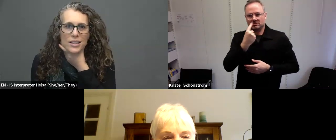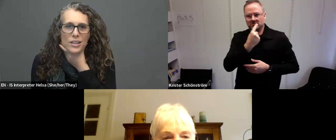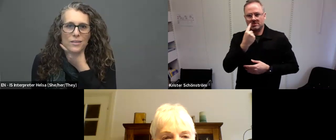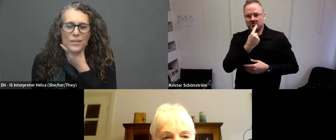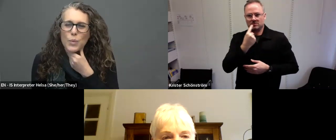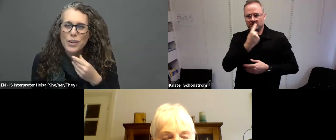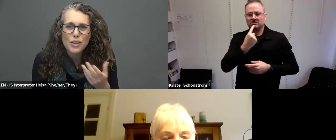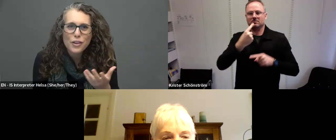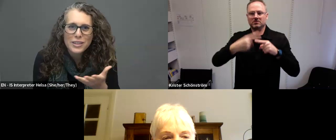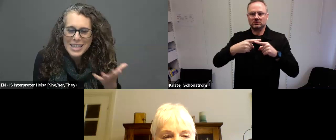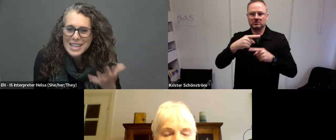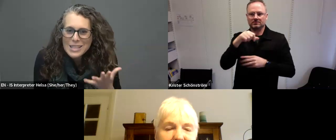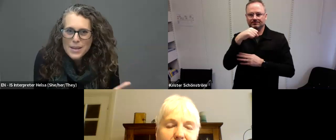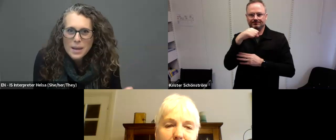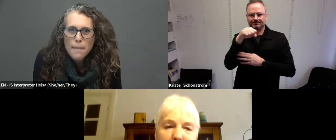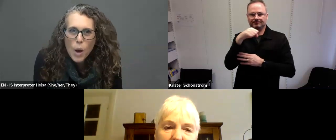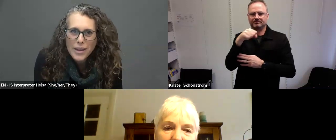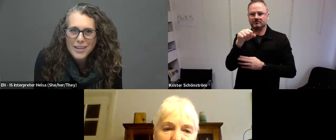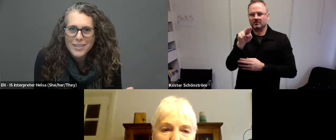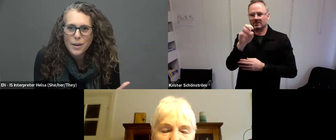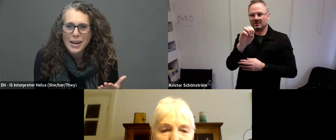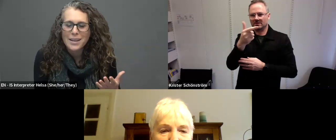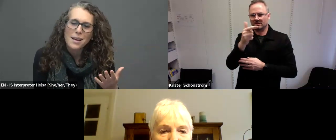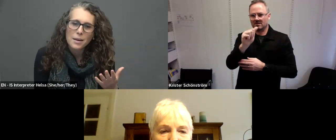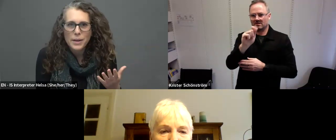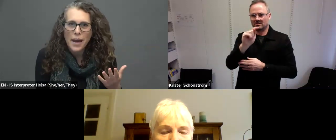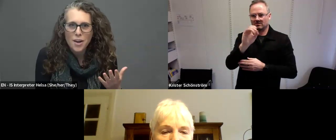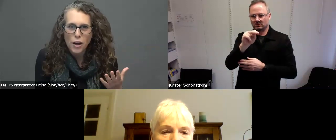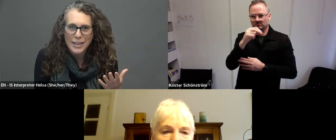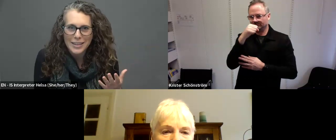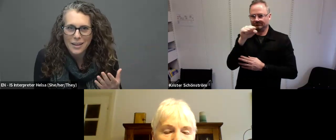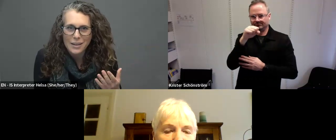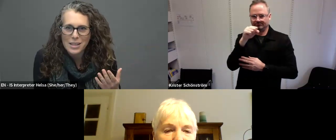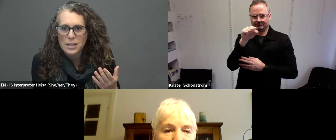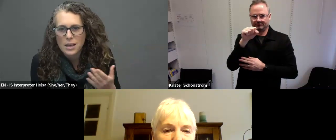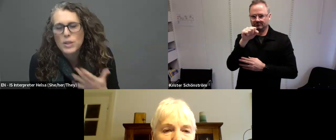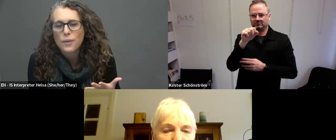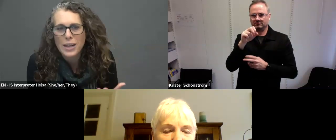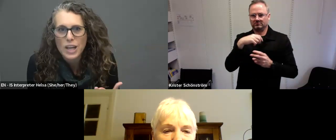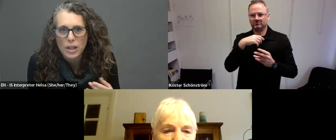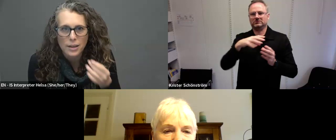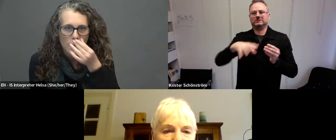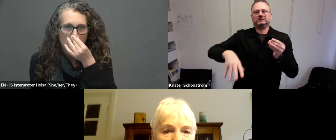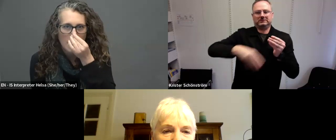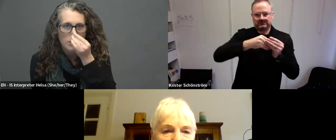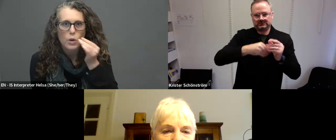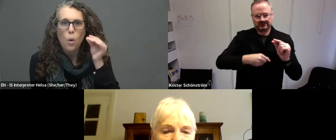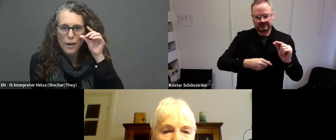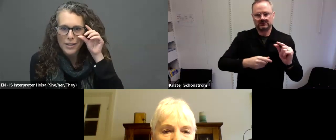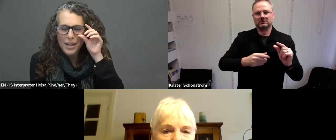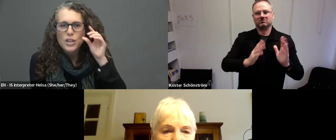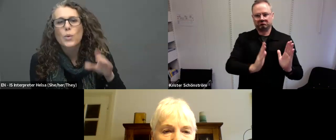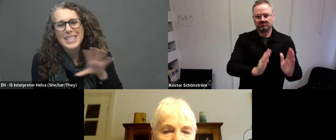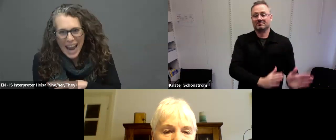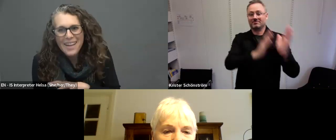that there did need to be some mouthing, right? And a bit of head nodding, especially for negation, that was